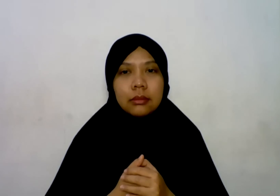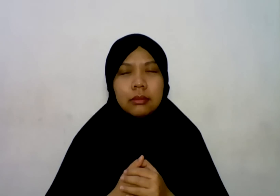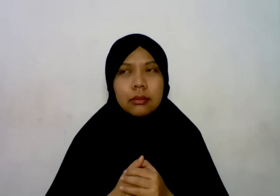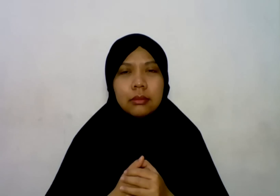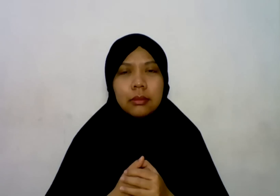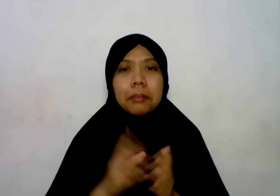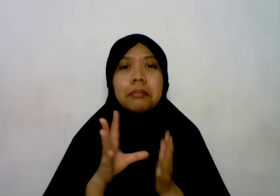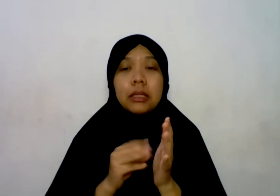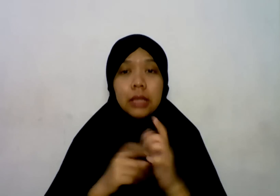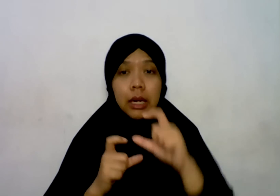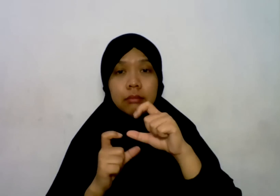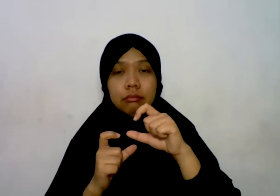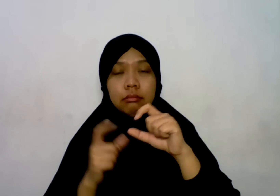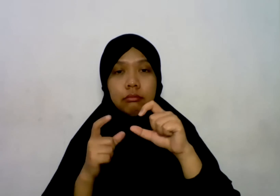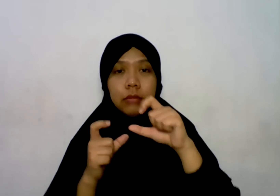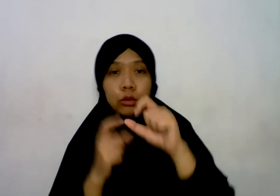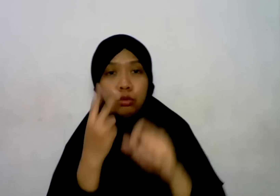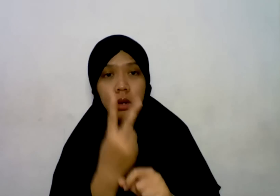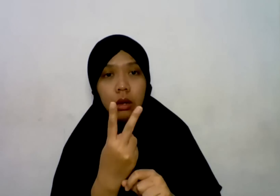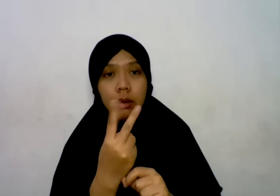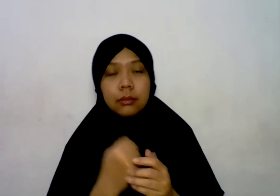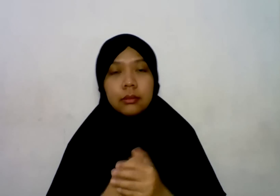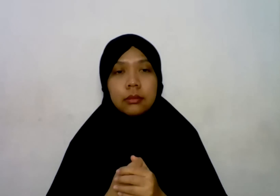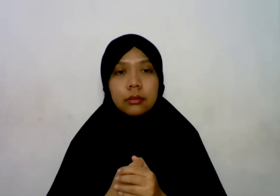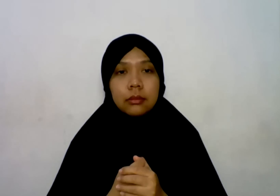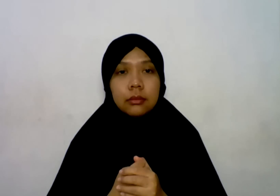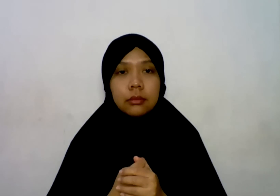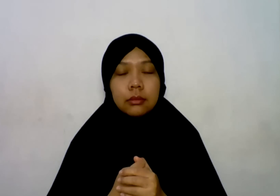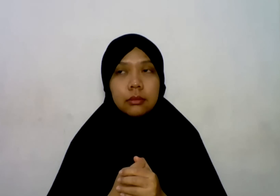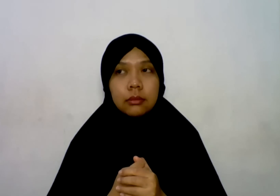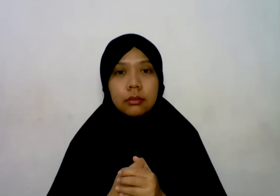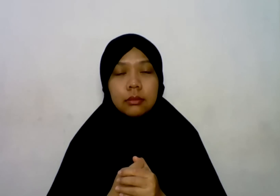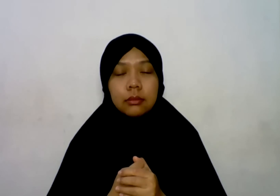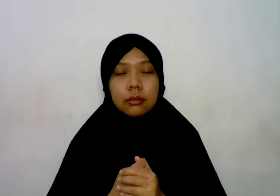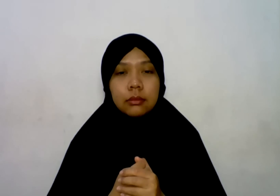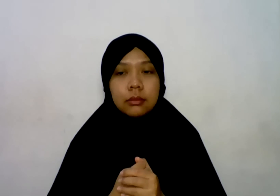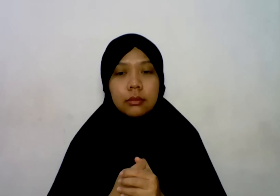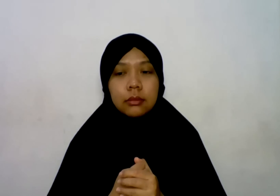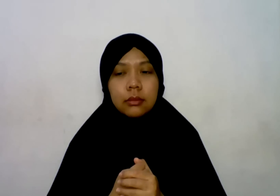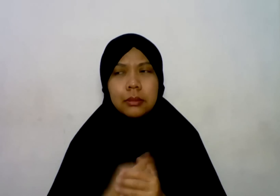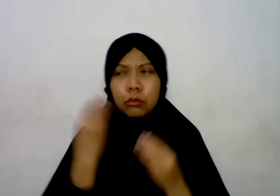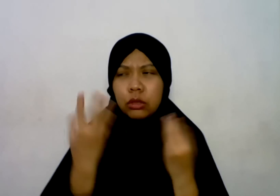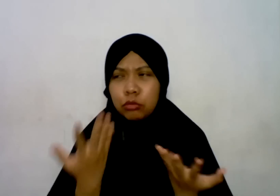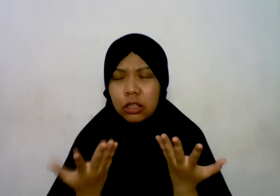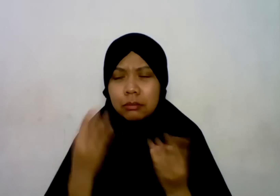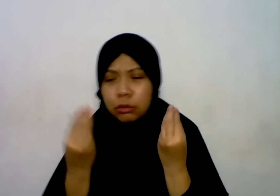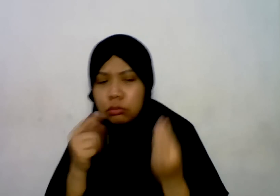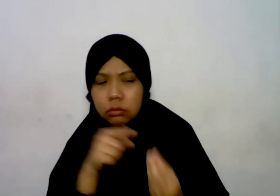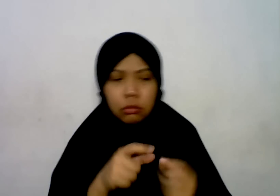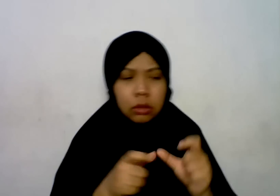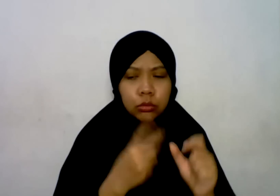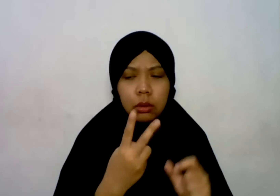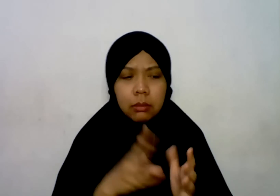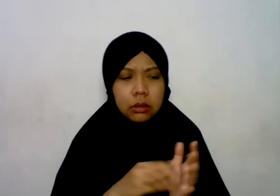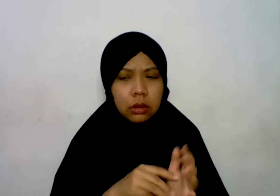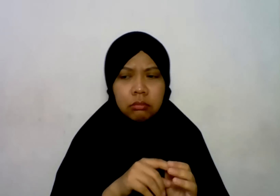that not clear whether it is belong to one or the other disciplines. So